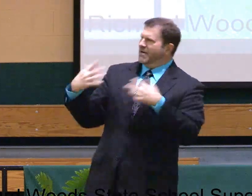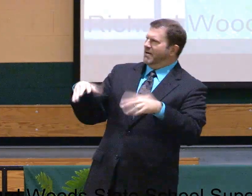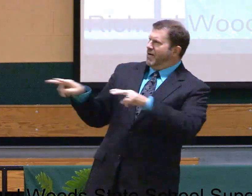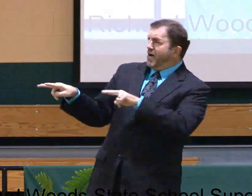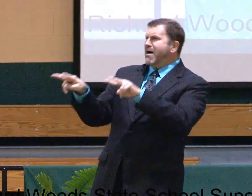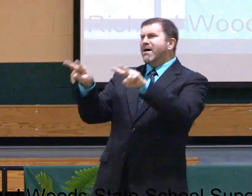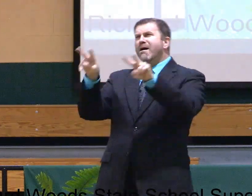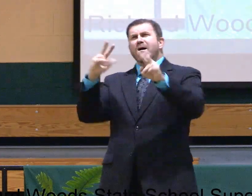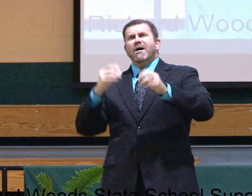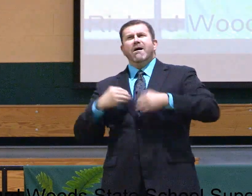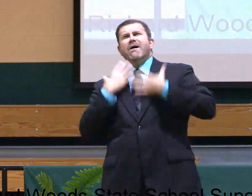much.